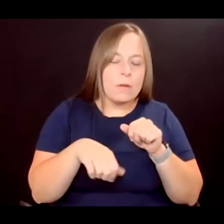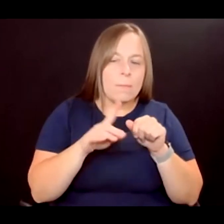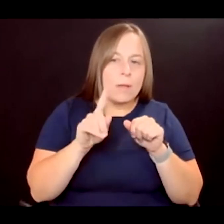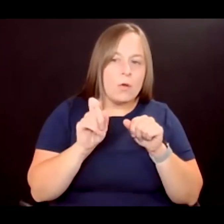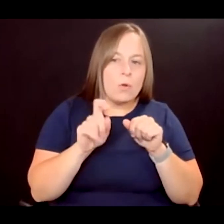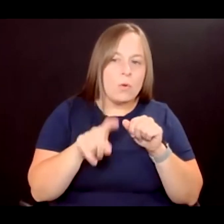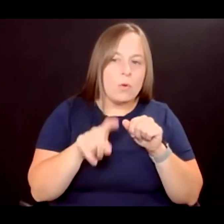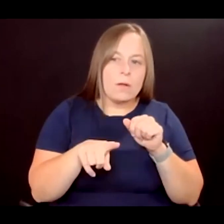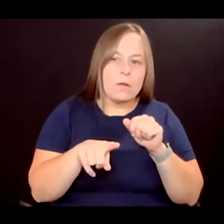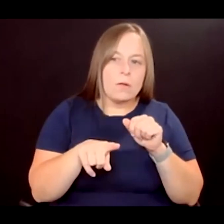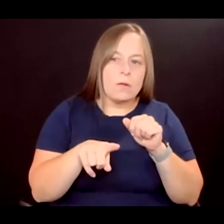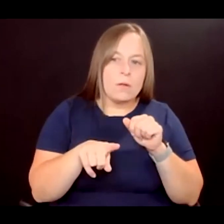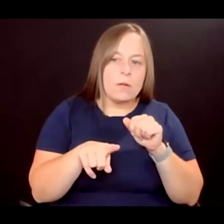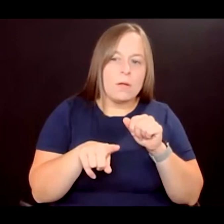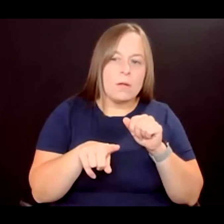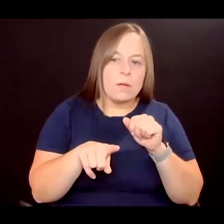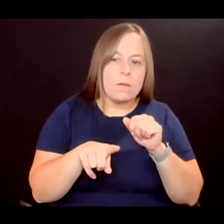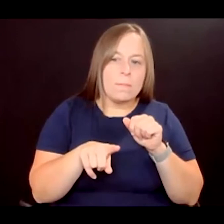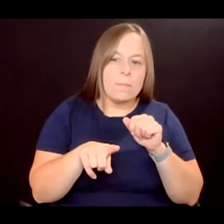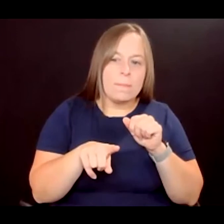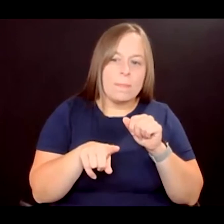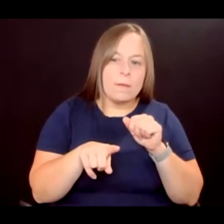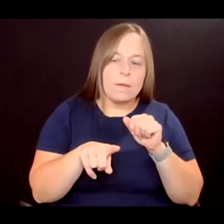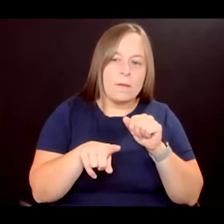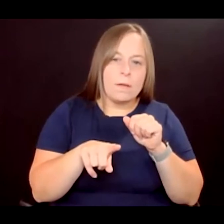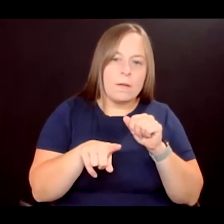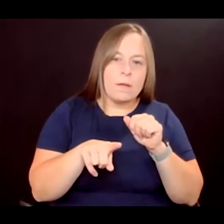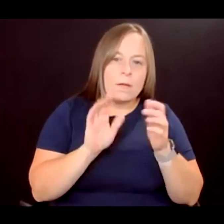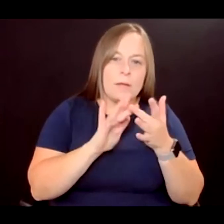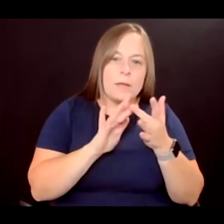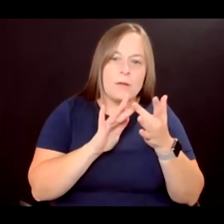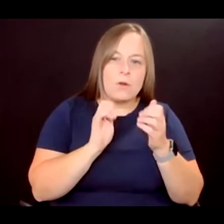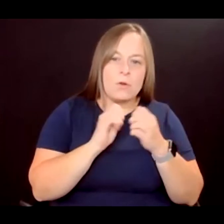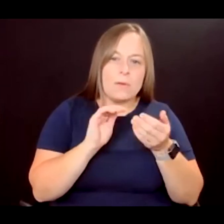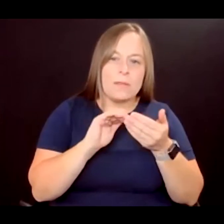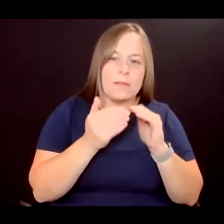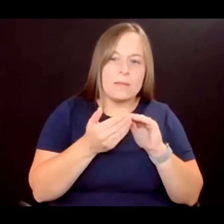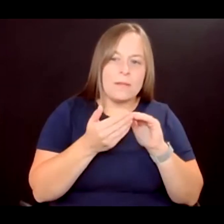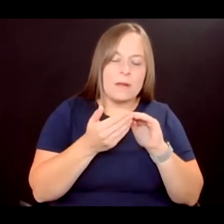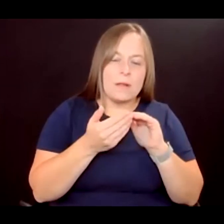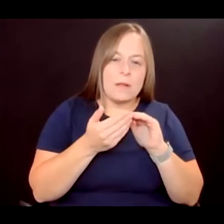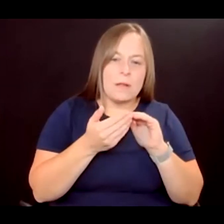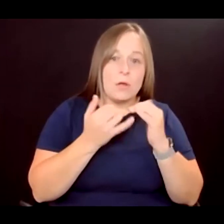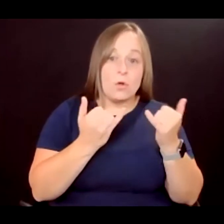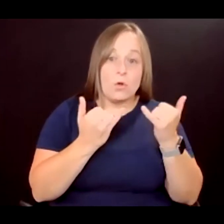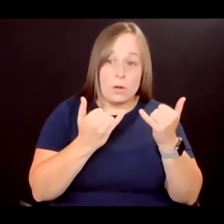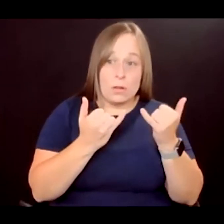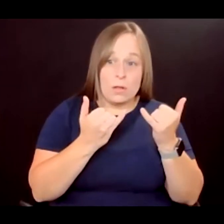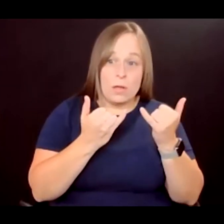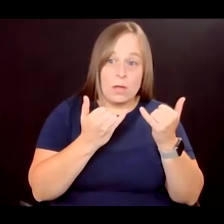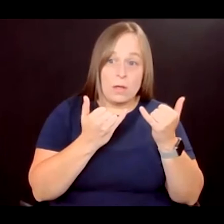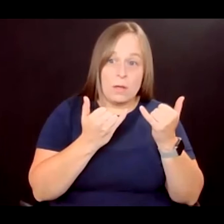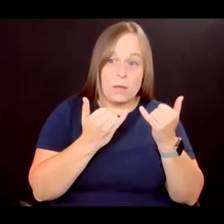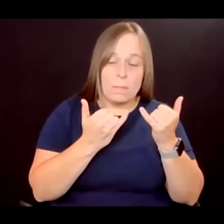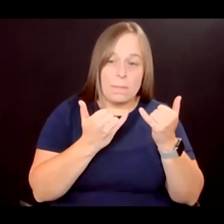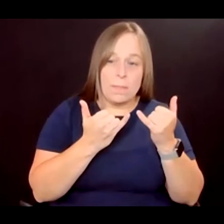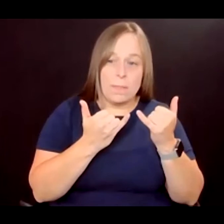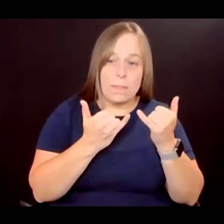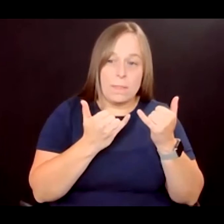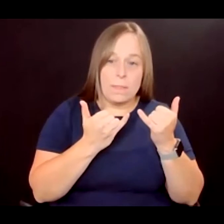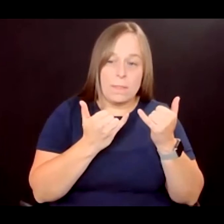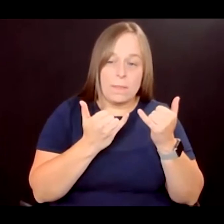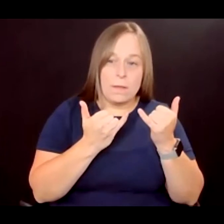an idea to bring in a concierge service. I'm not going to give too much away because I know there's other people on and it's recorded anyway,